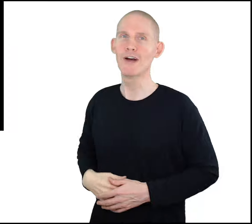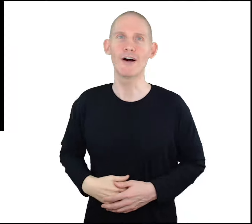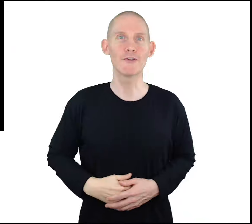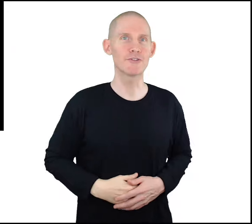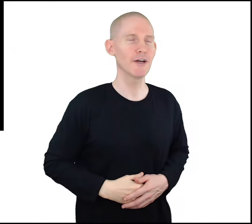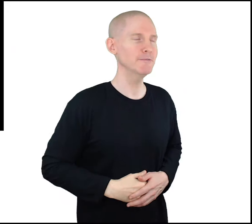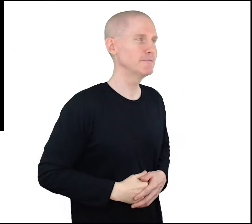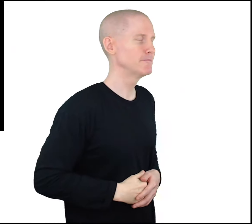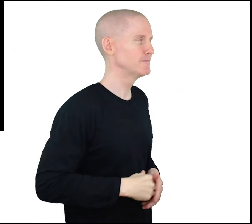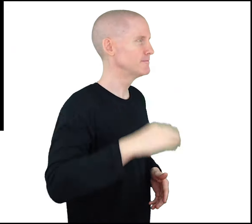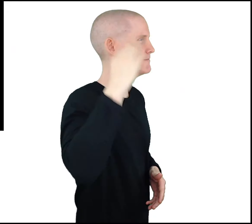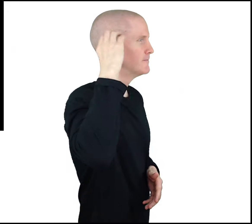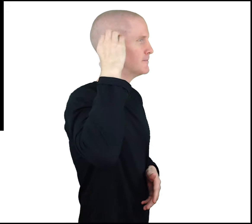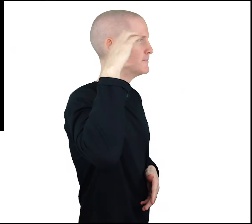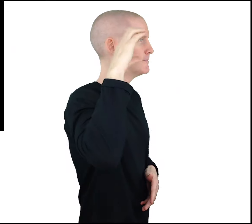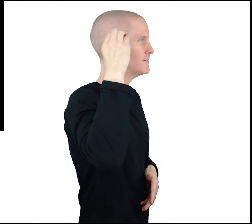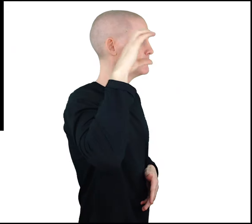Other side.